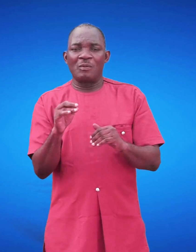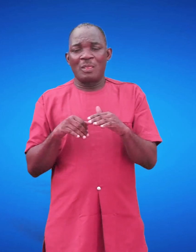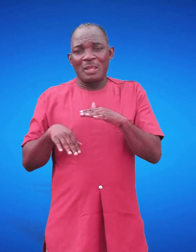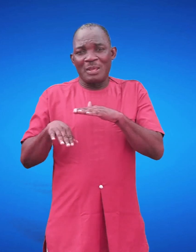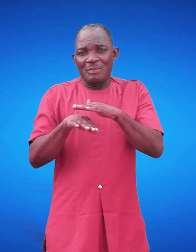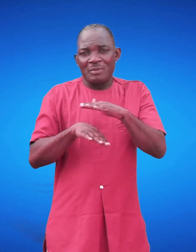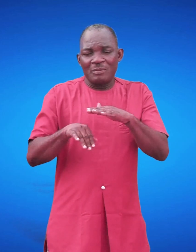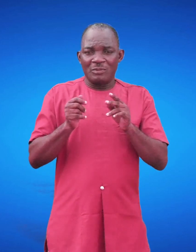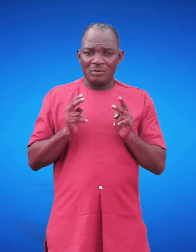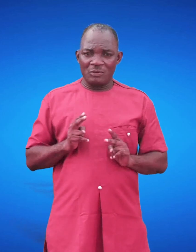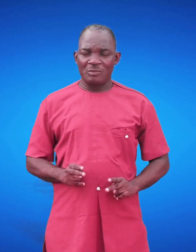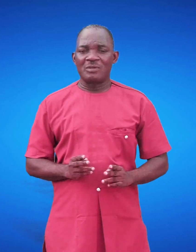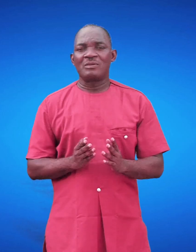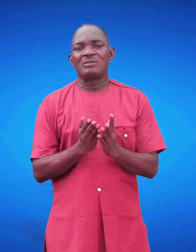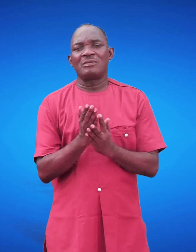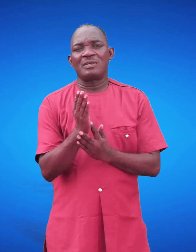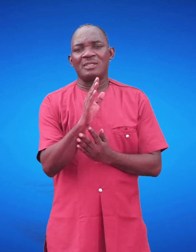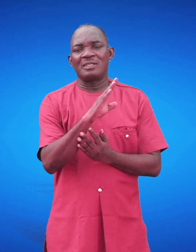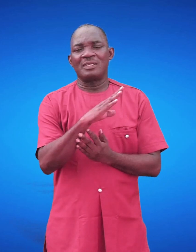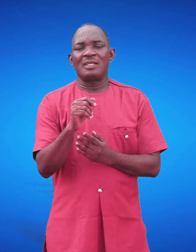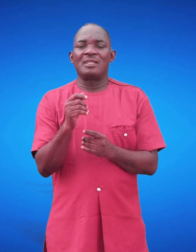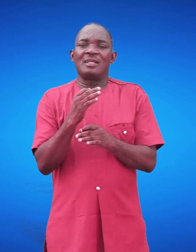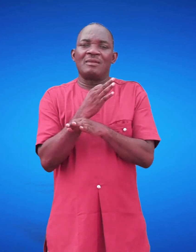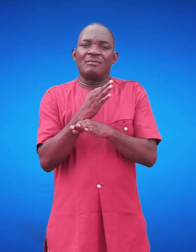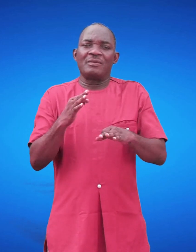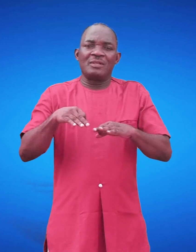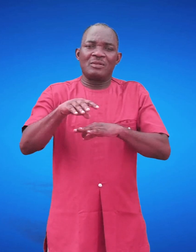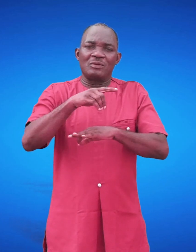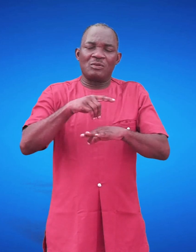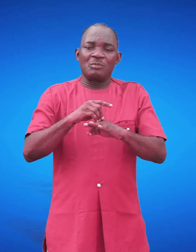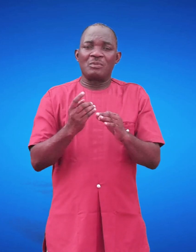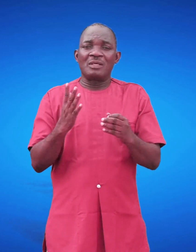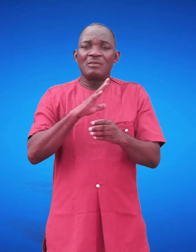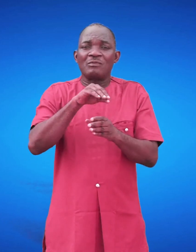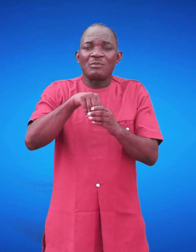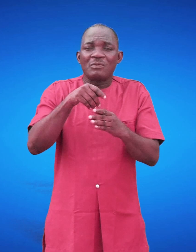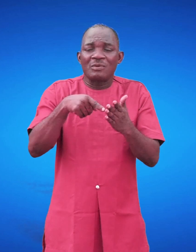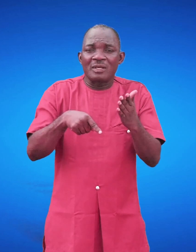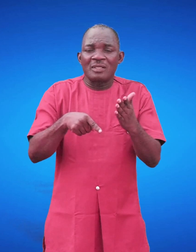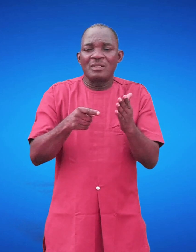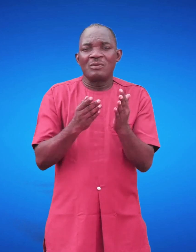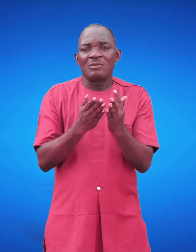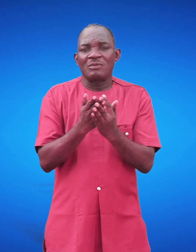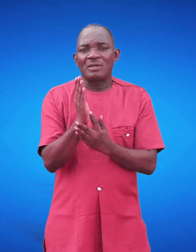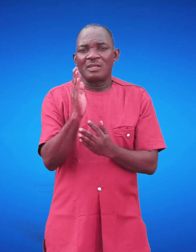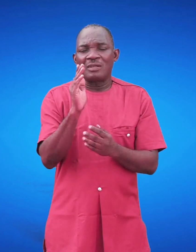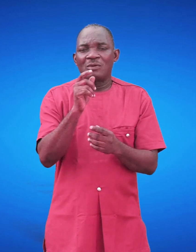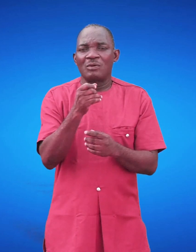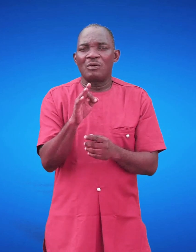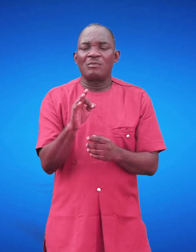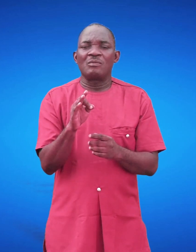basic human rights and freedoms, including the rights of the